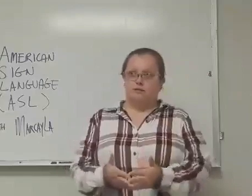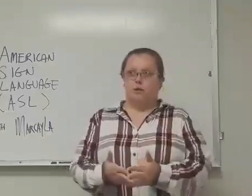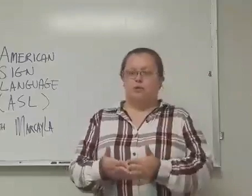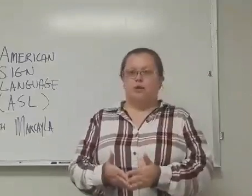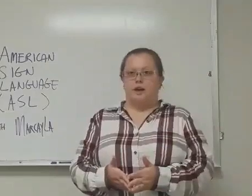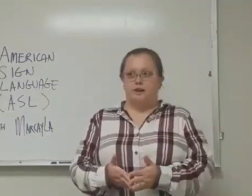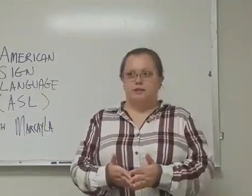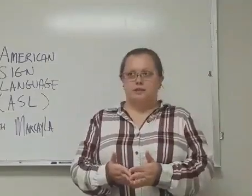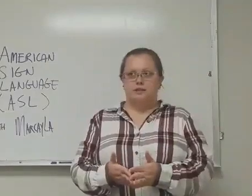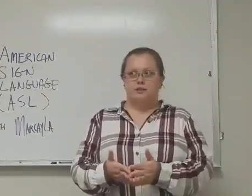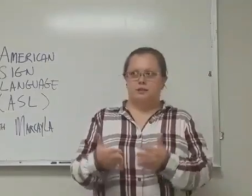different things.